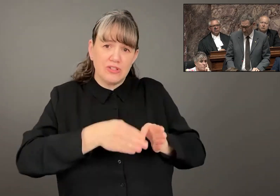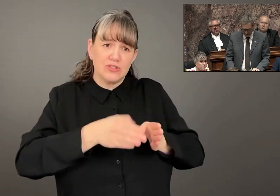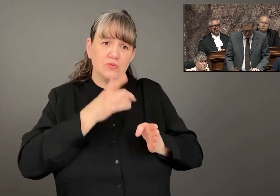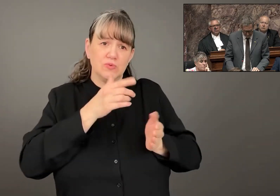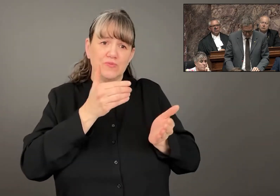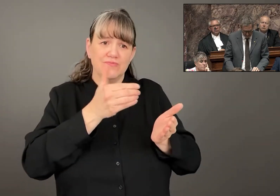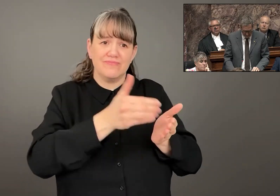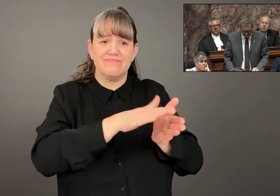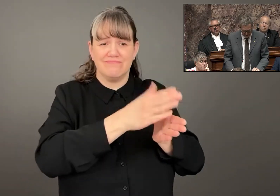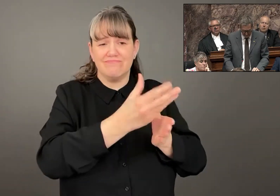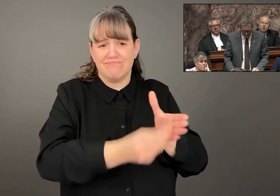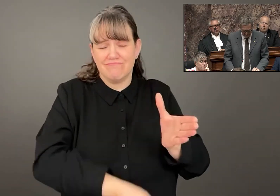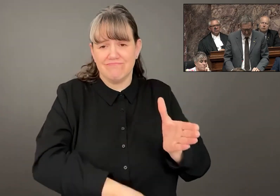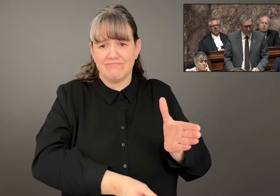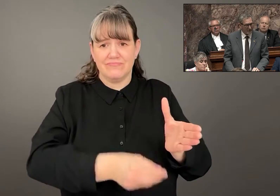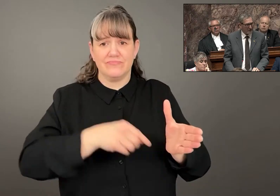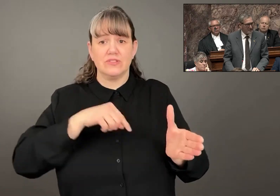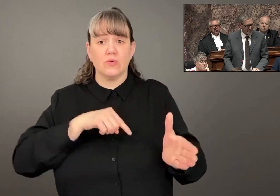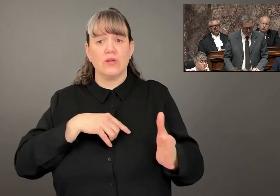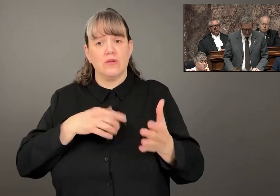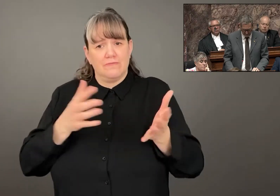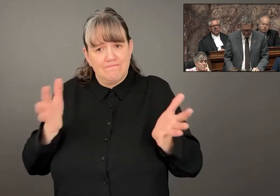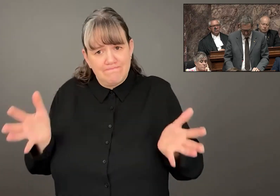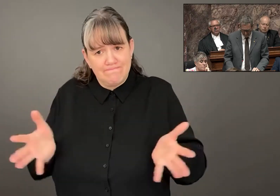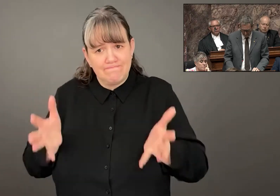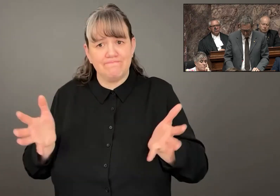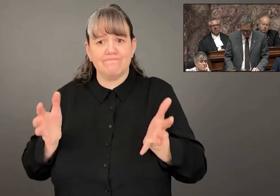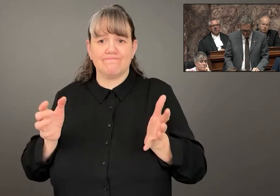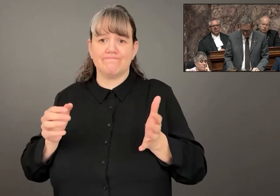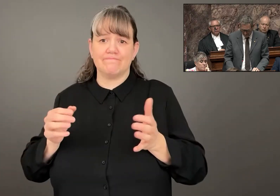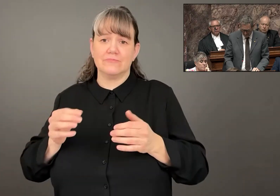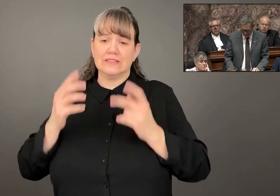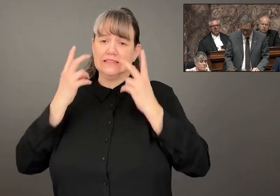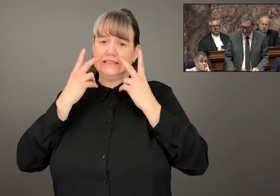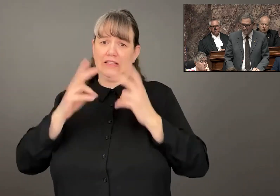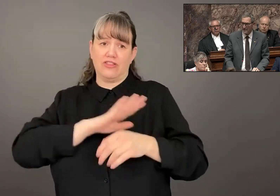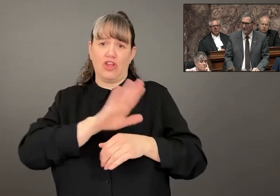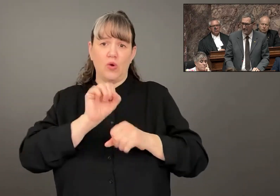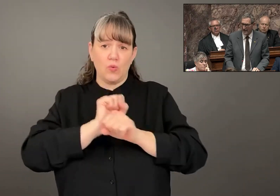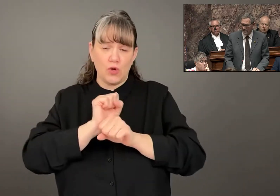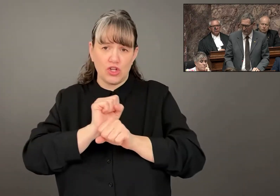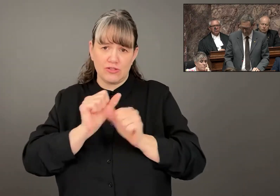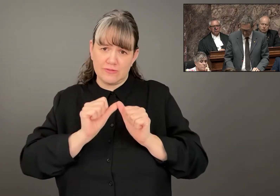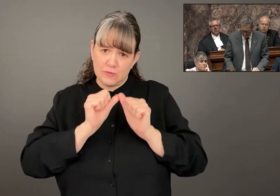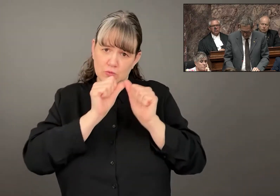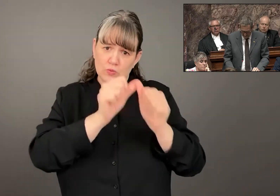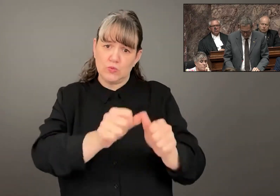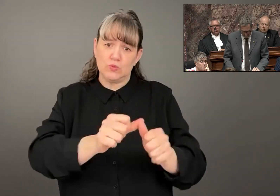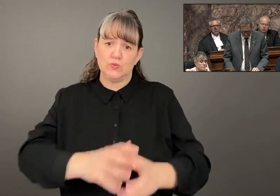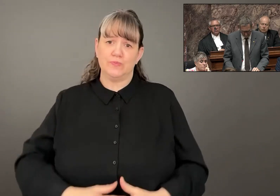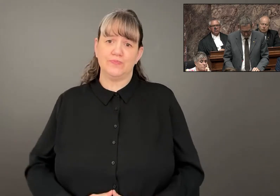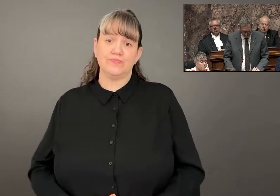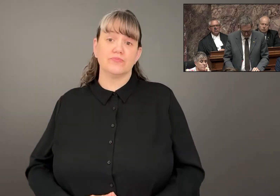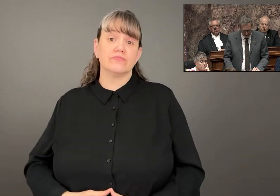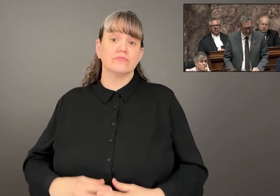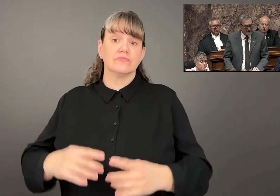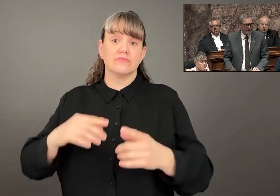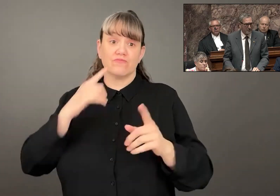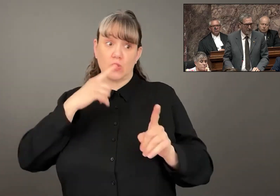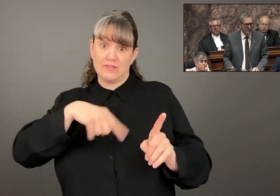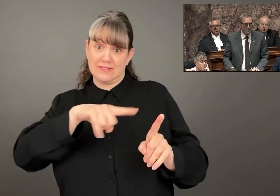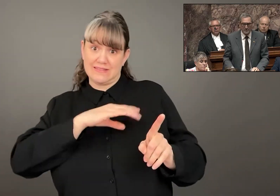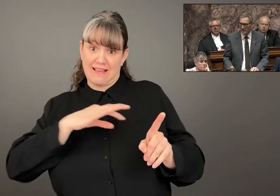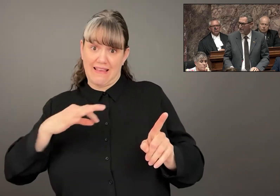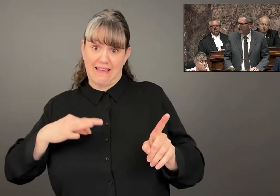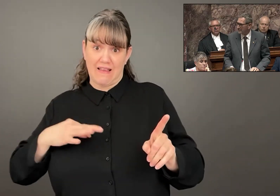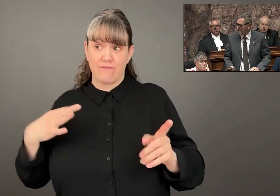our communities. To the staff, volunteers, and support of Fraser Canyon Hospice, thank you. Your dedication is